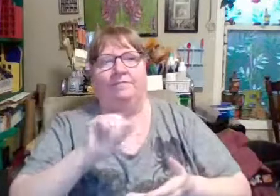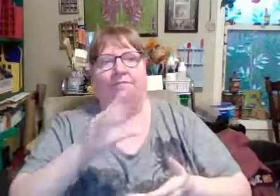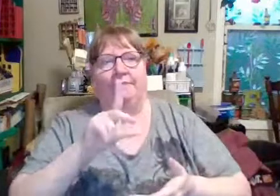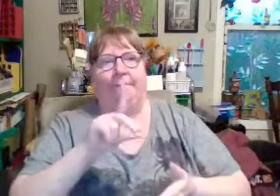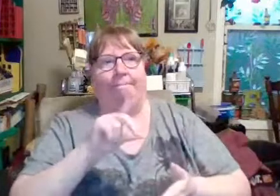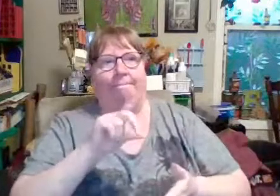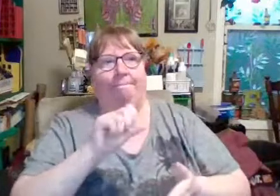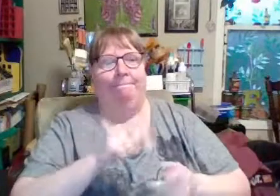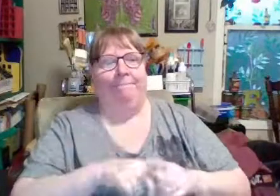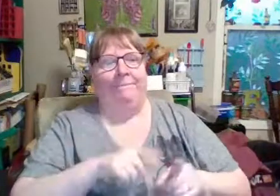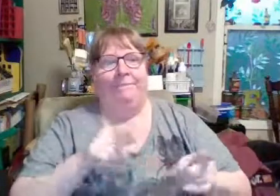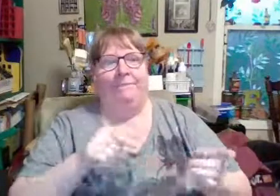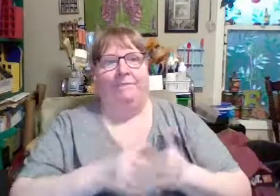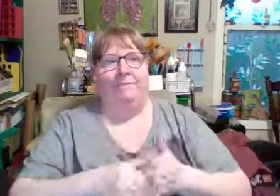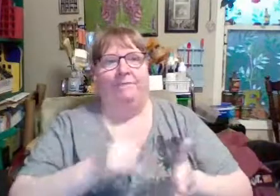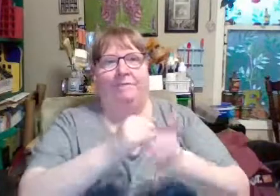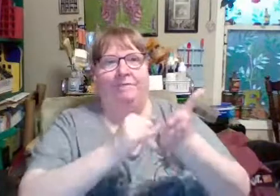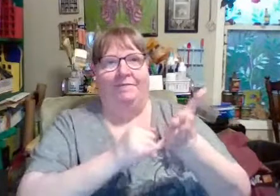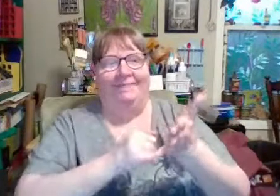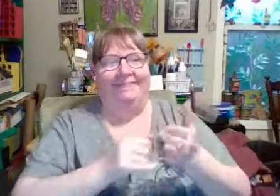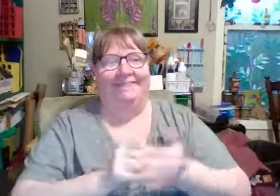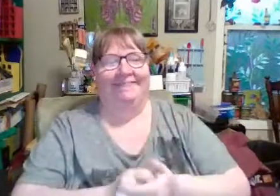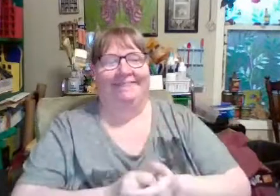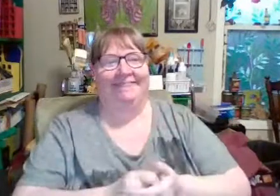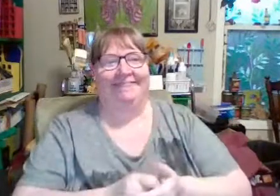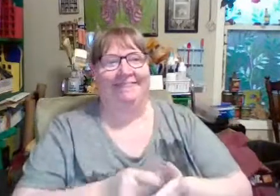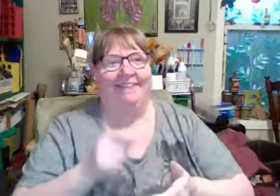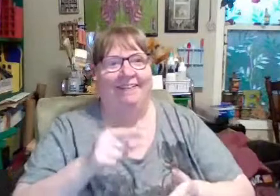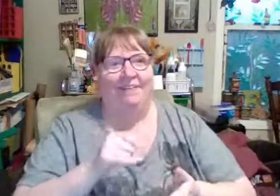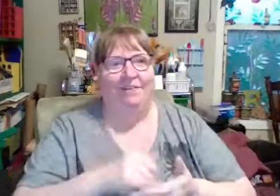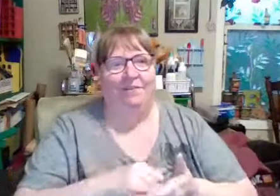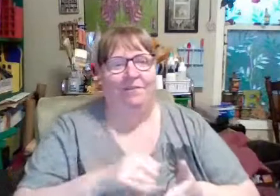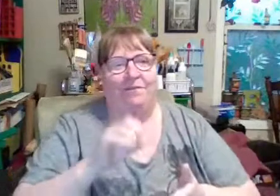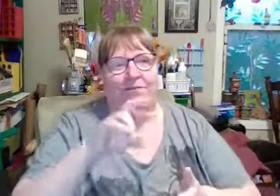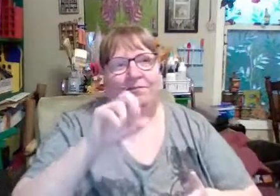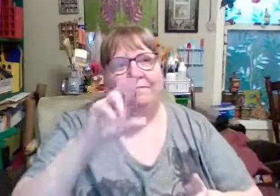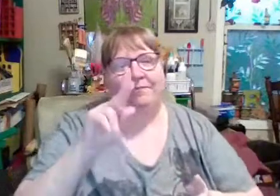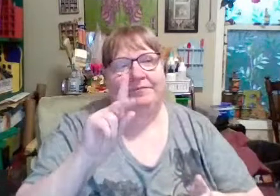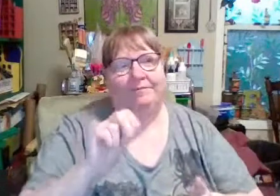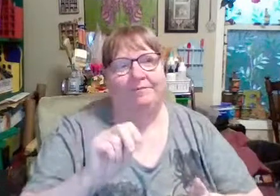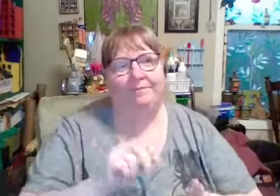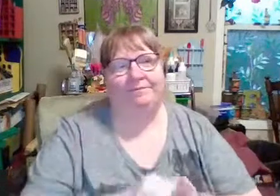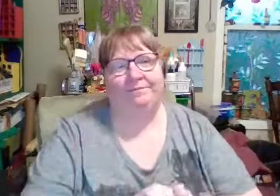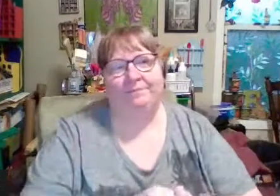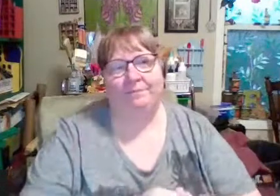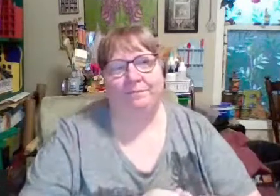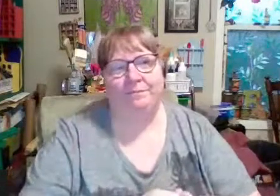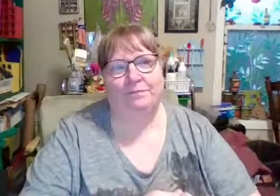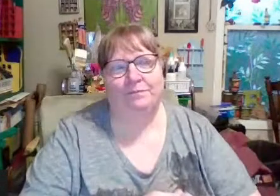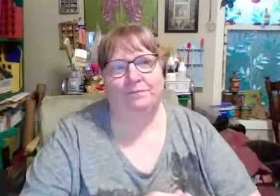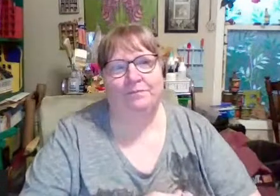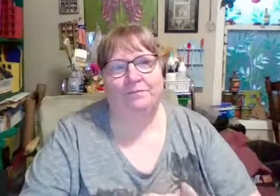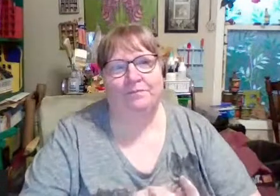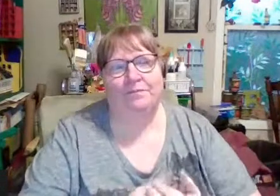B, there we go. Susie B is always hanging out with us as an